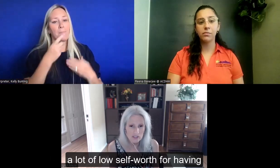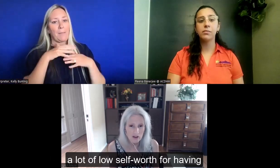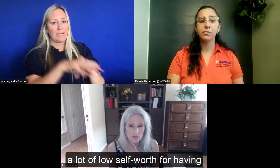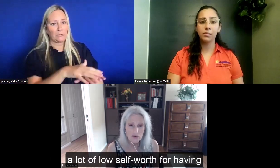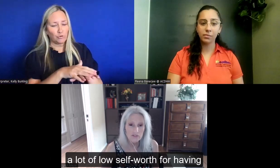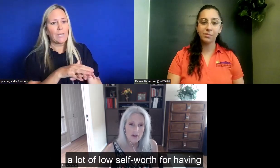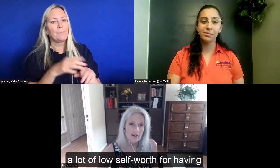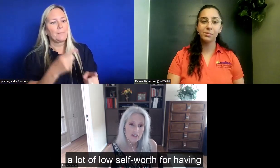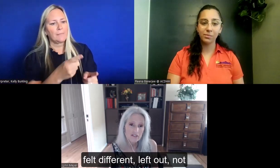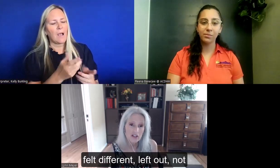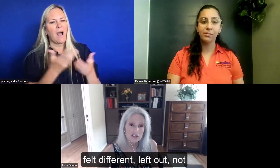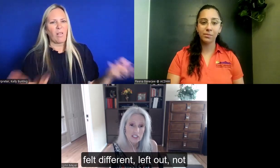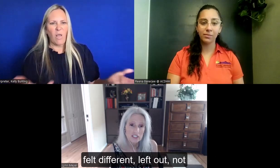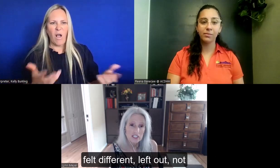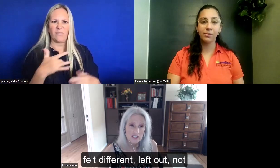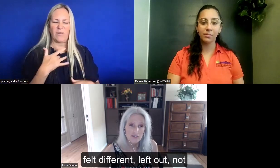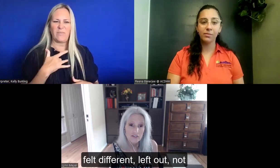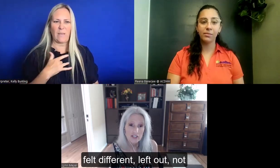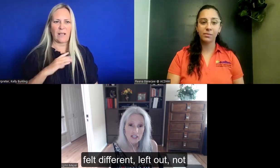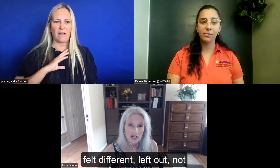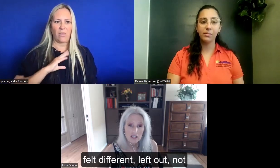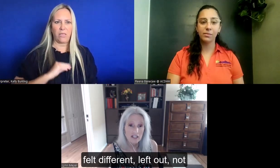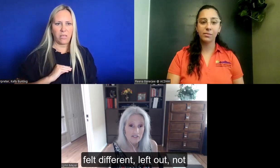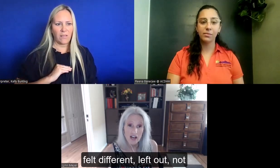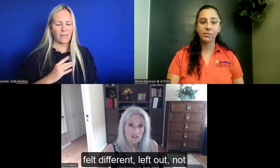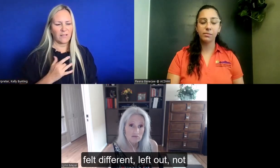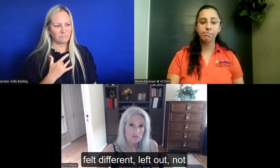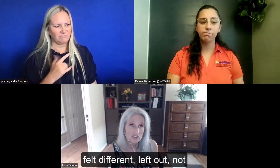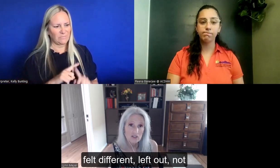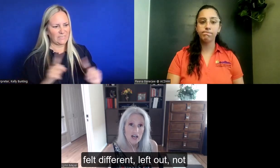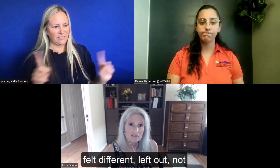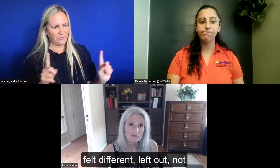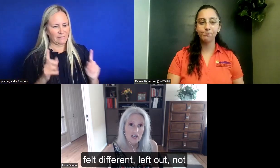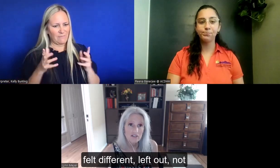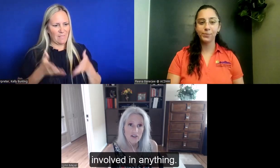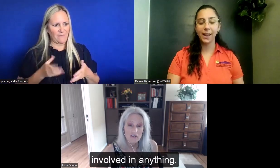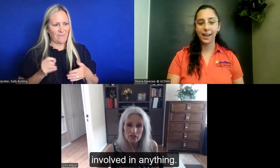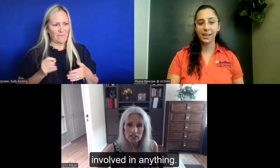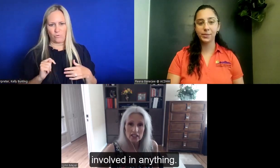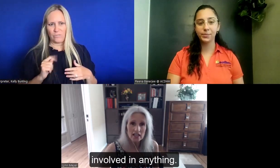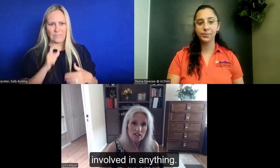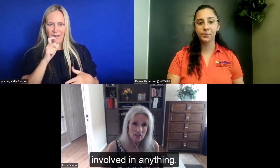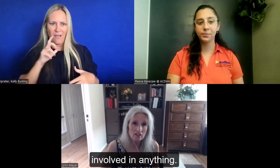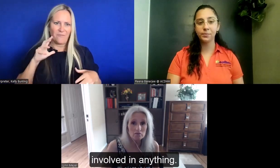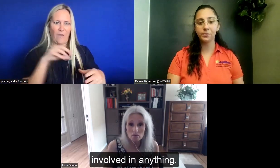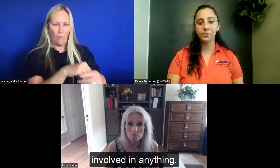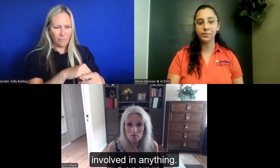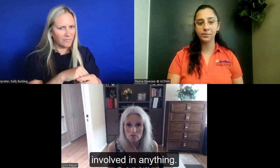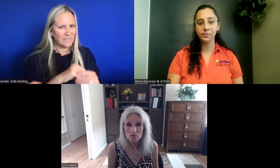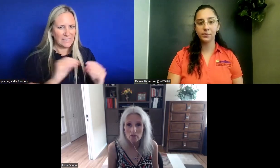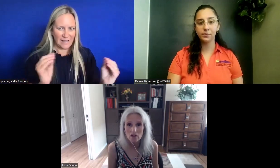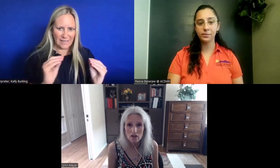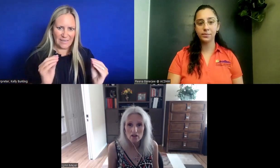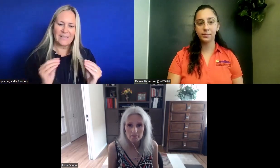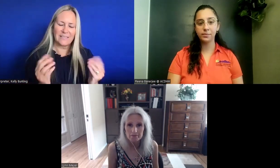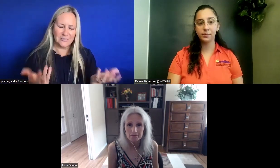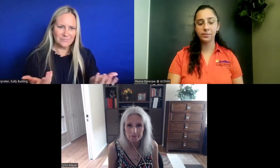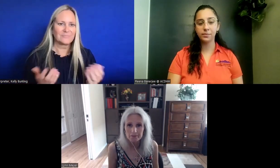of low self-worth from having felt different, left out, not involved in anything.